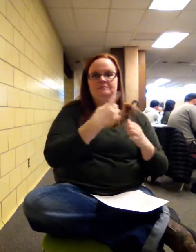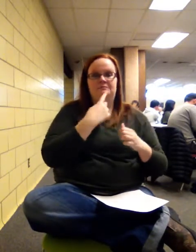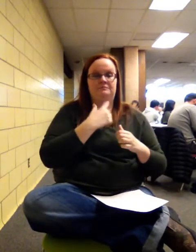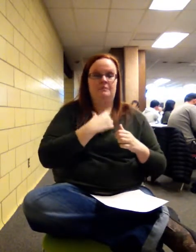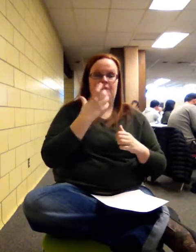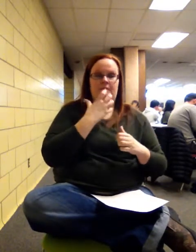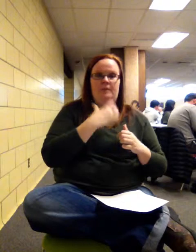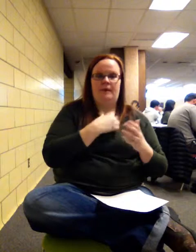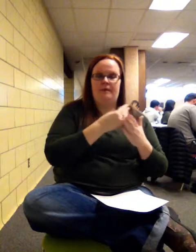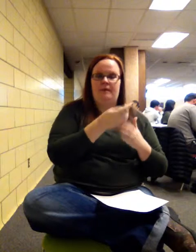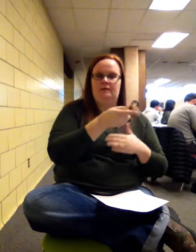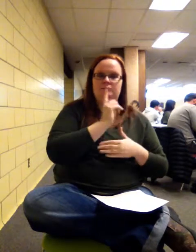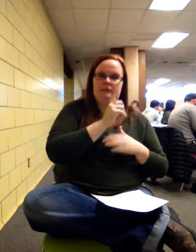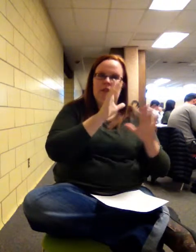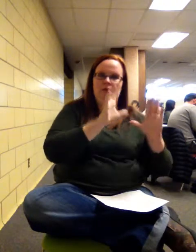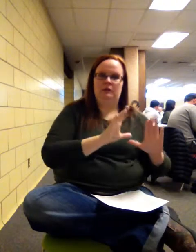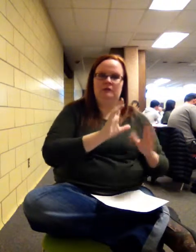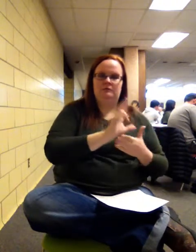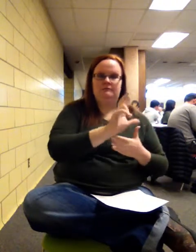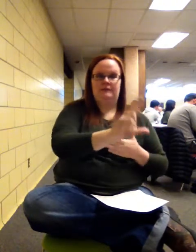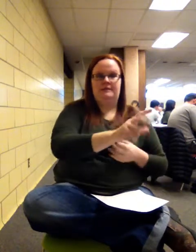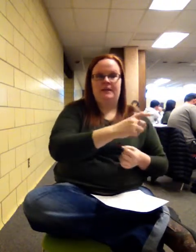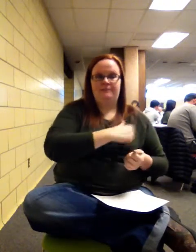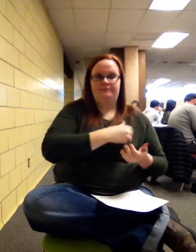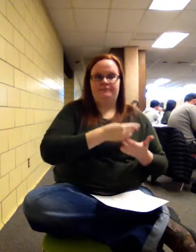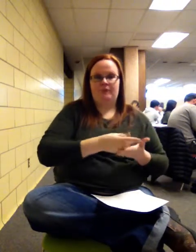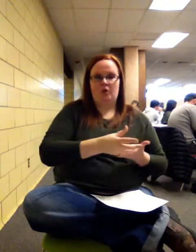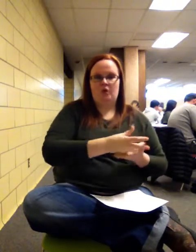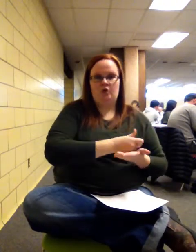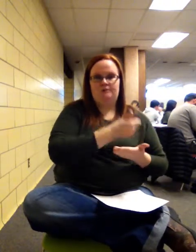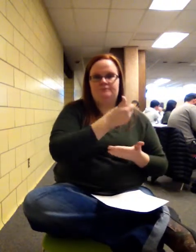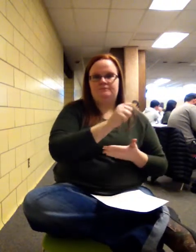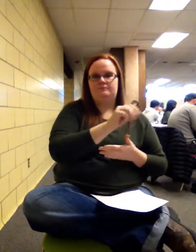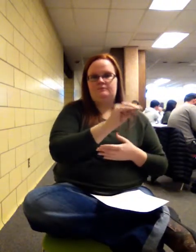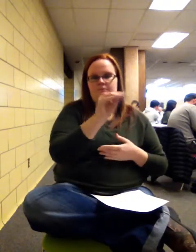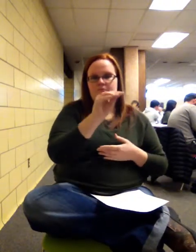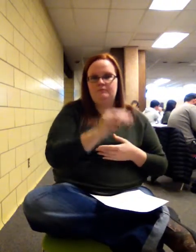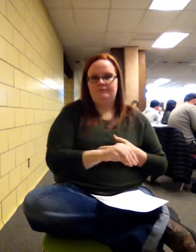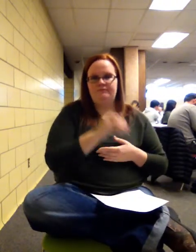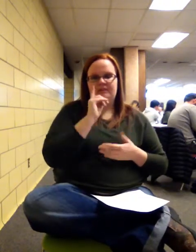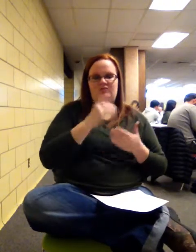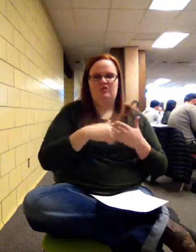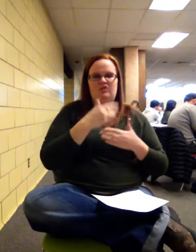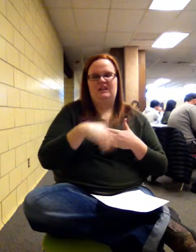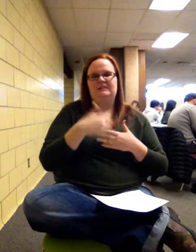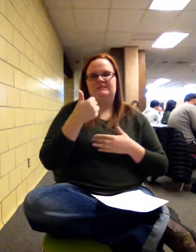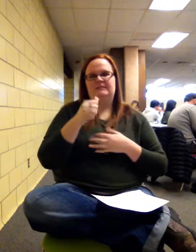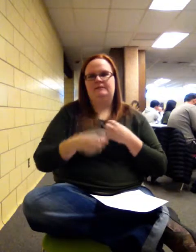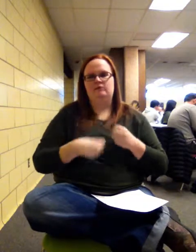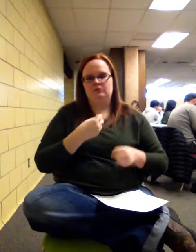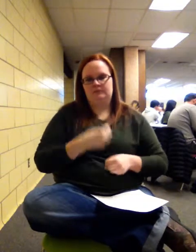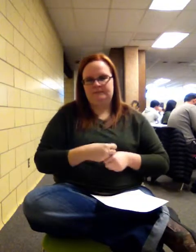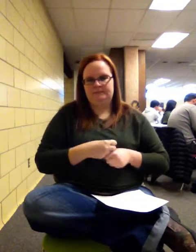investment, and I am going to earn 10% for the next 10 years on